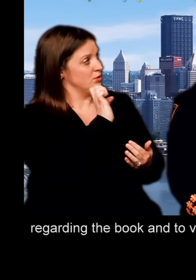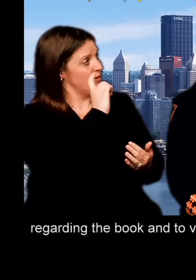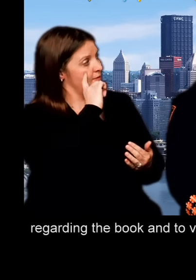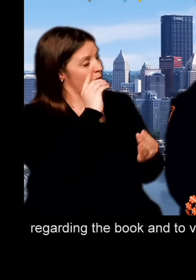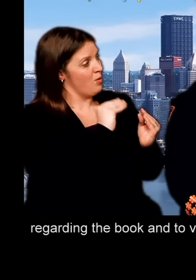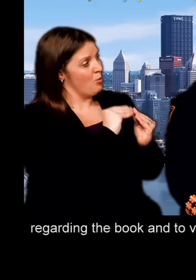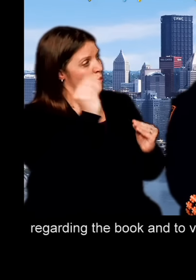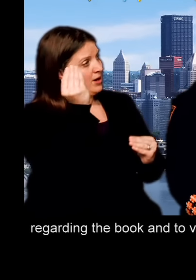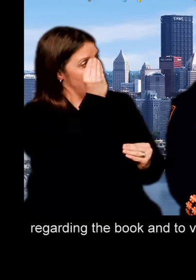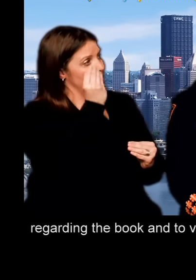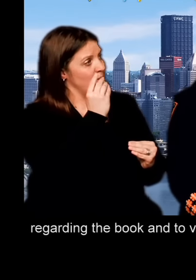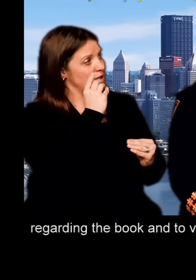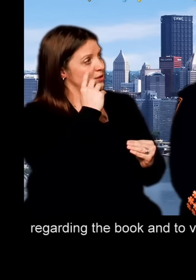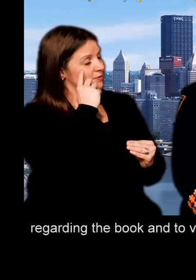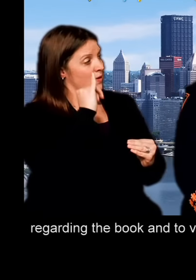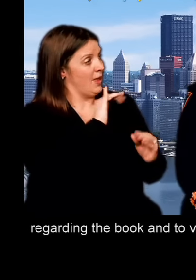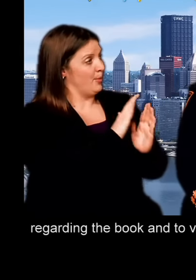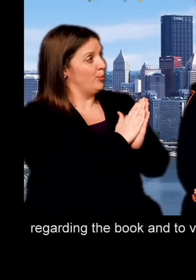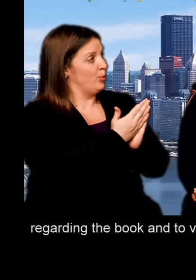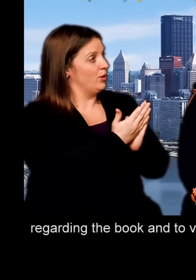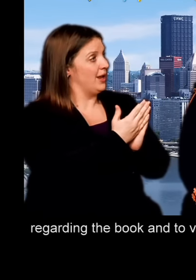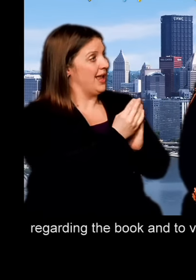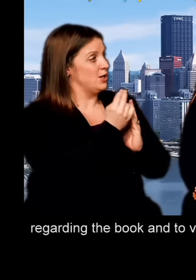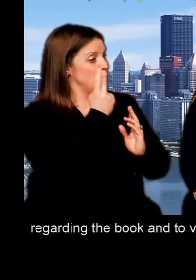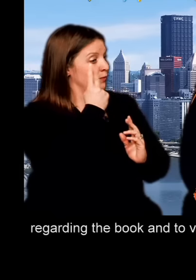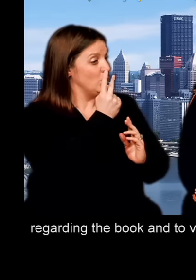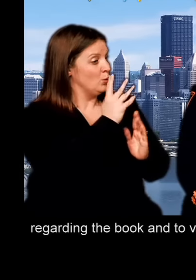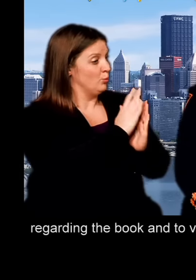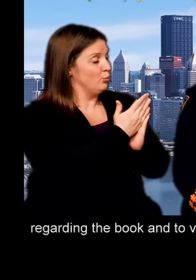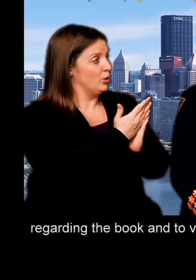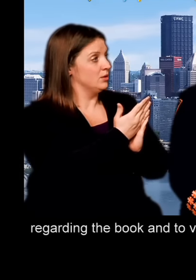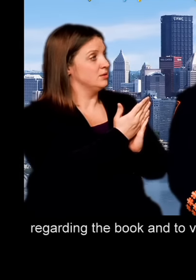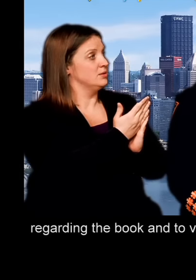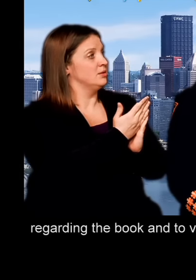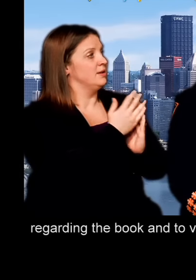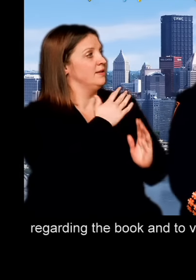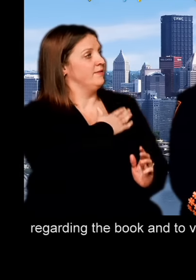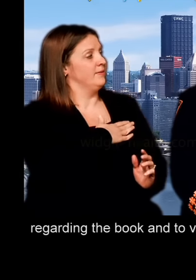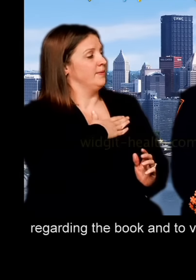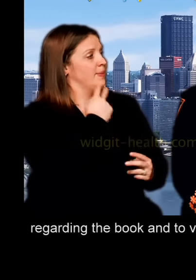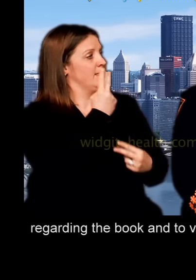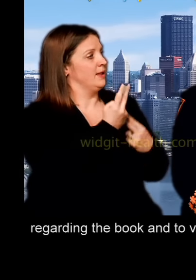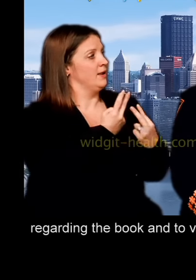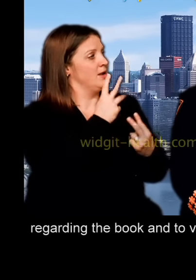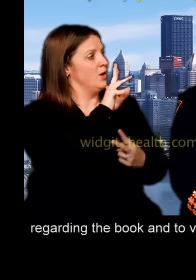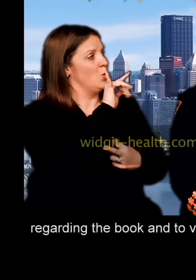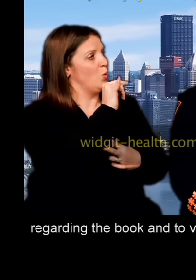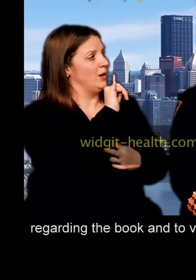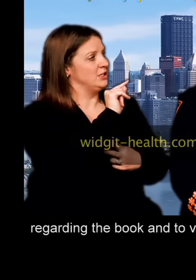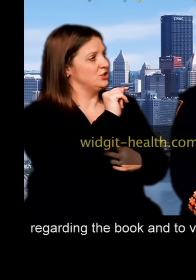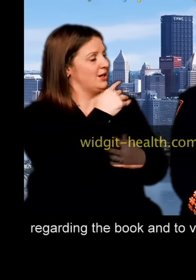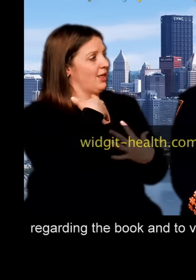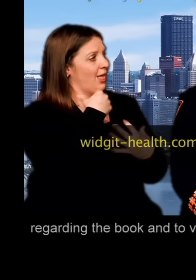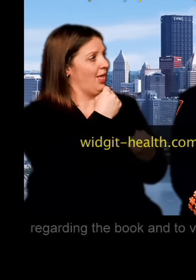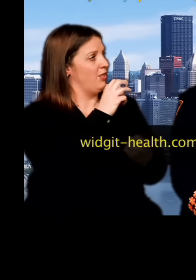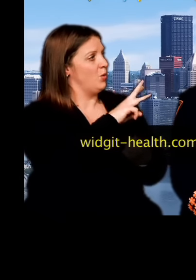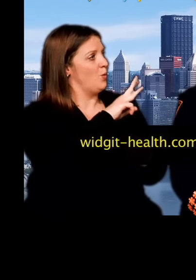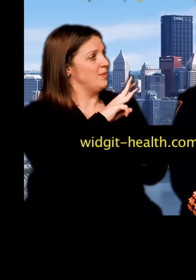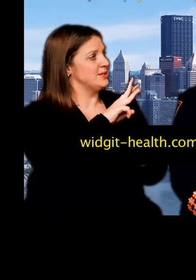information regarding the book and to view the book's contents, please visit the Widget Health's website